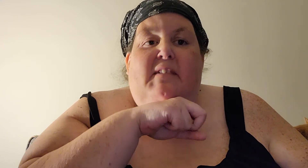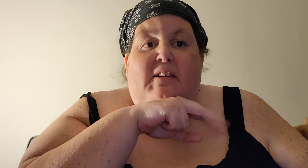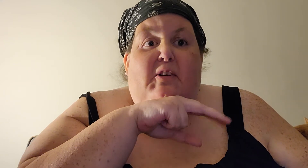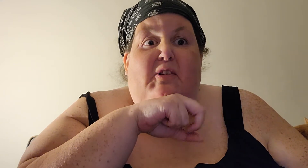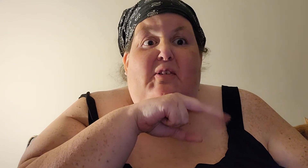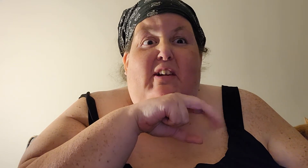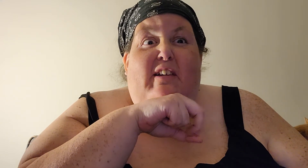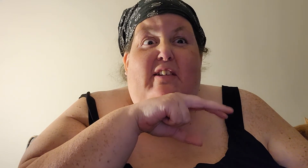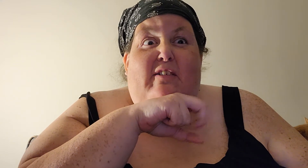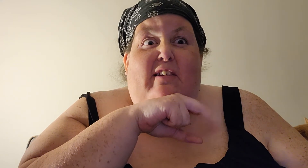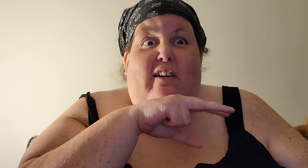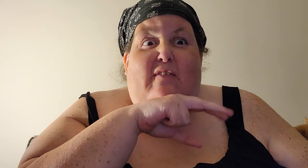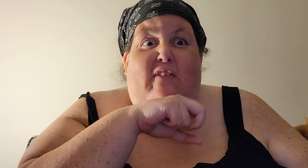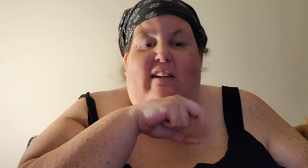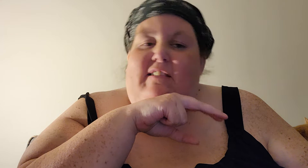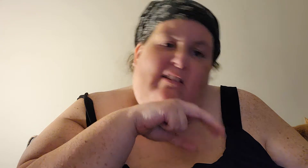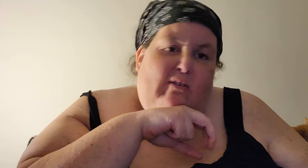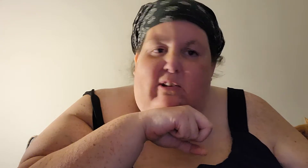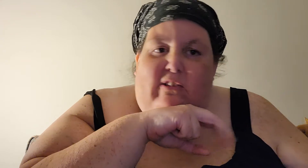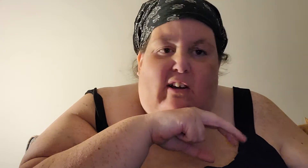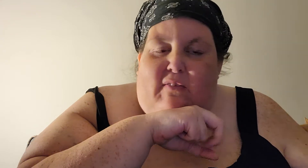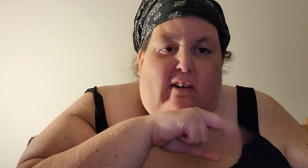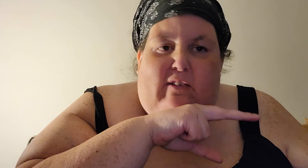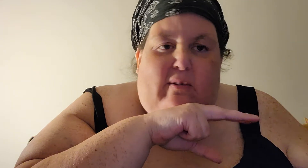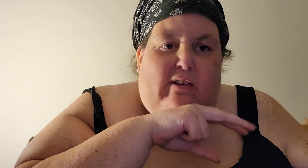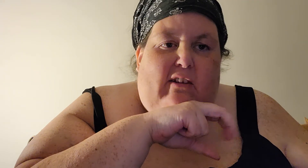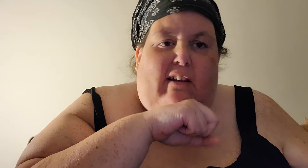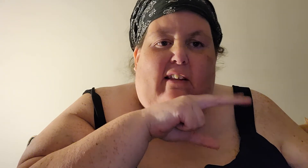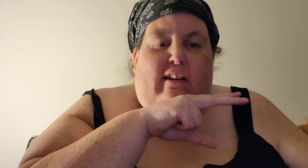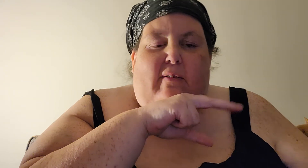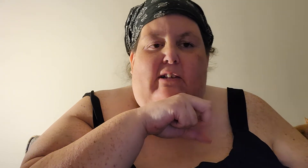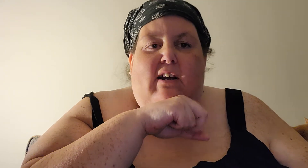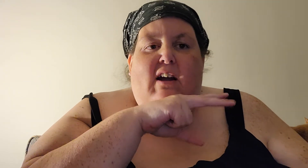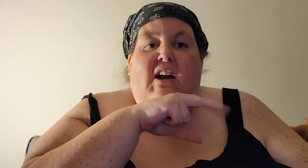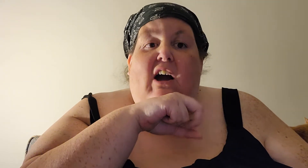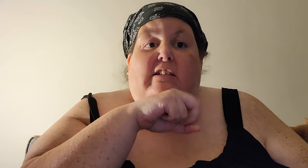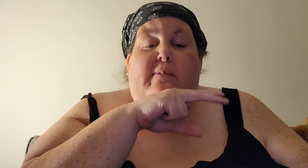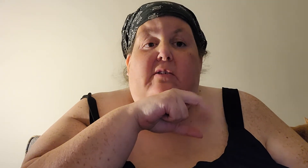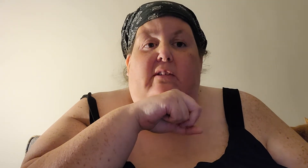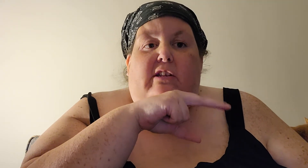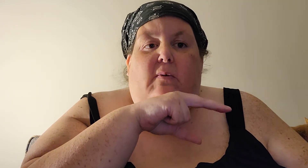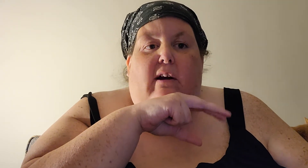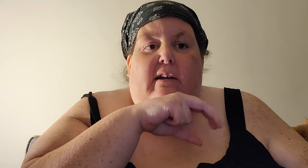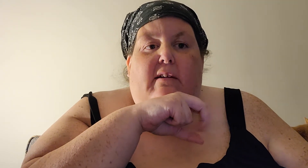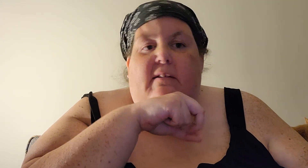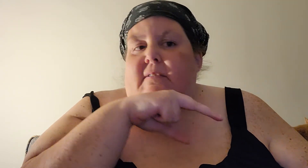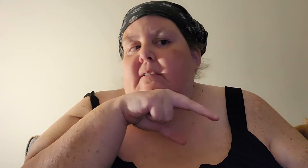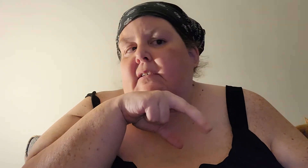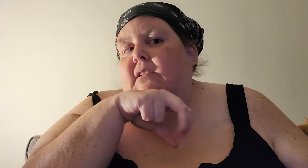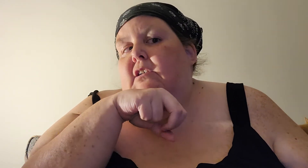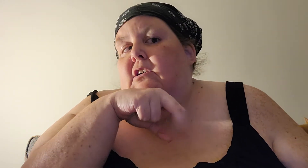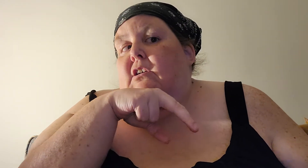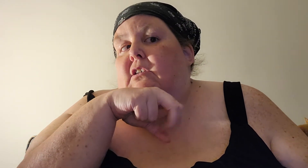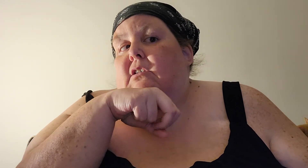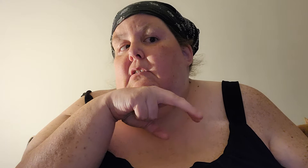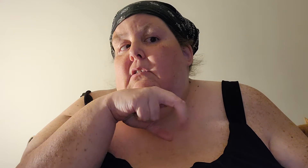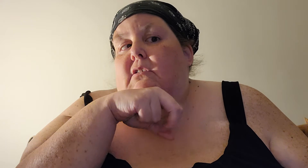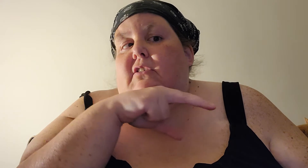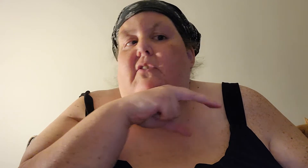you knew how you do sound effects. You don't do sound effects when you sign language. I should be doing this quiet. So